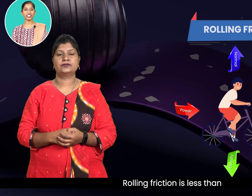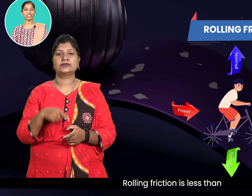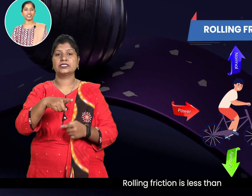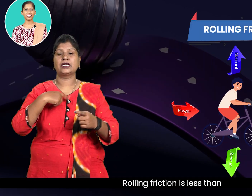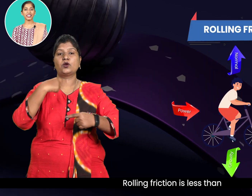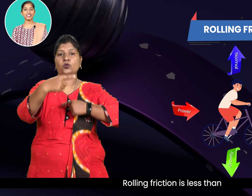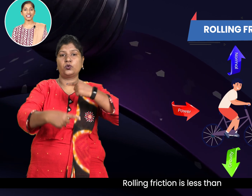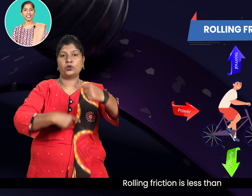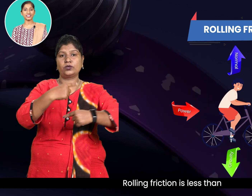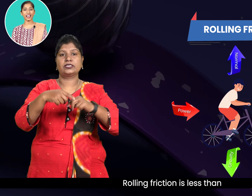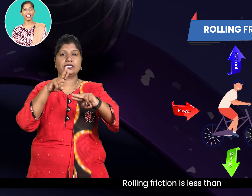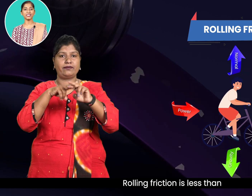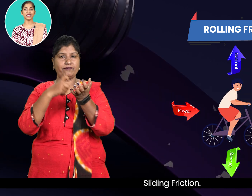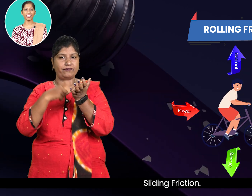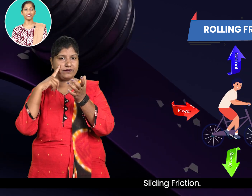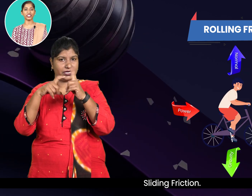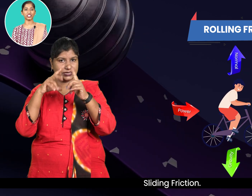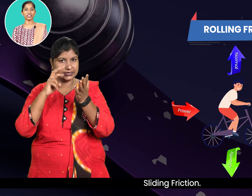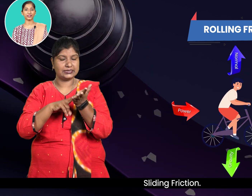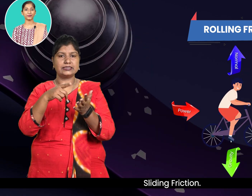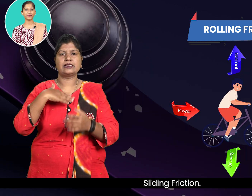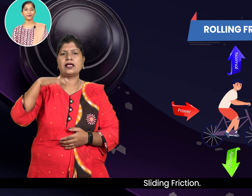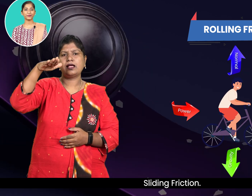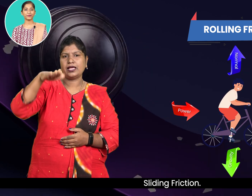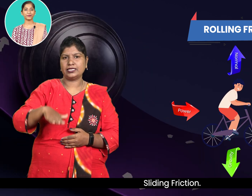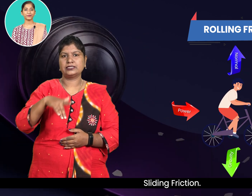Rolling friction is less than sliding friction.